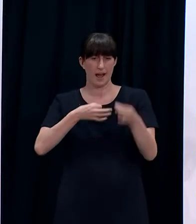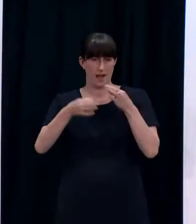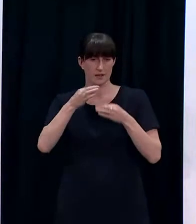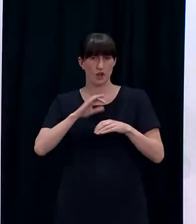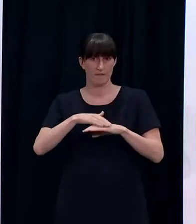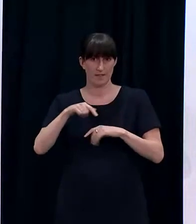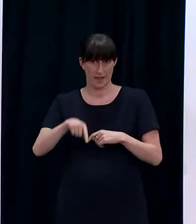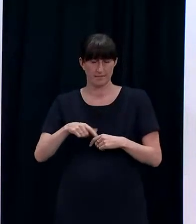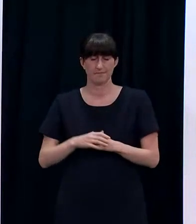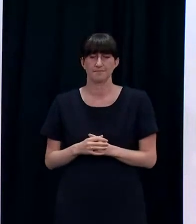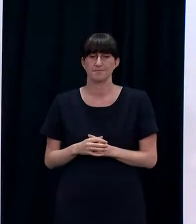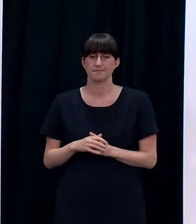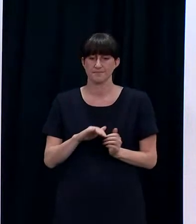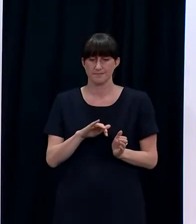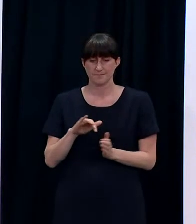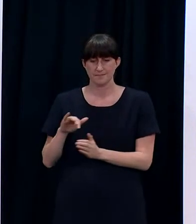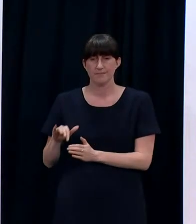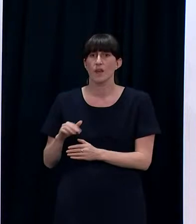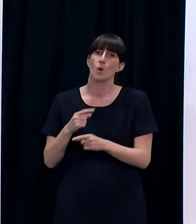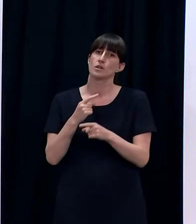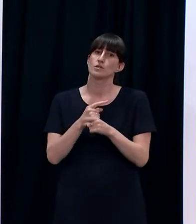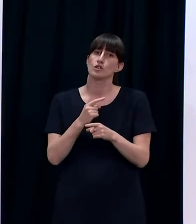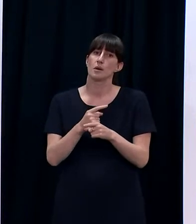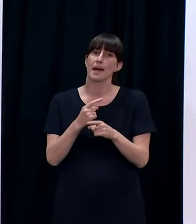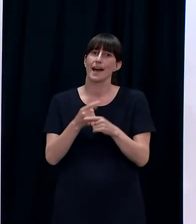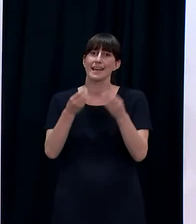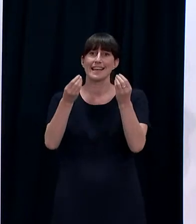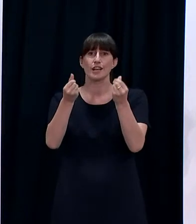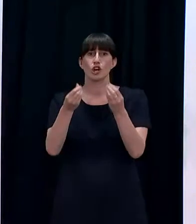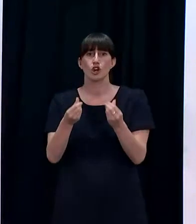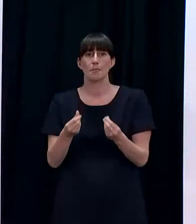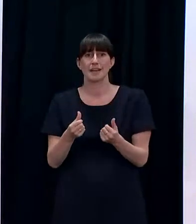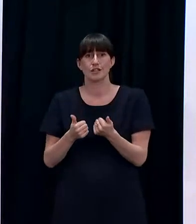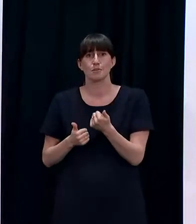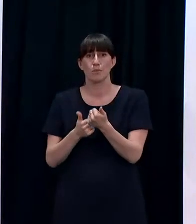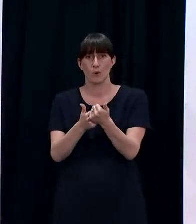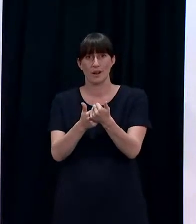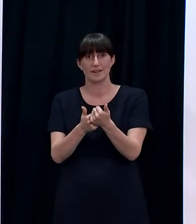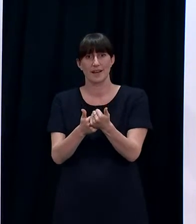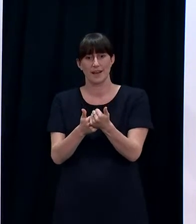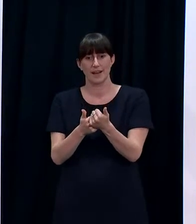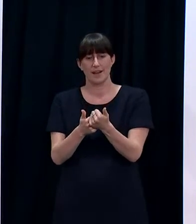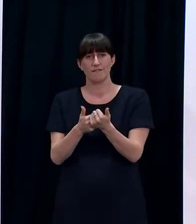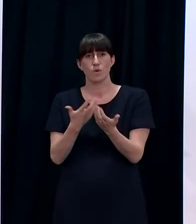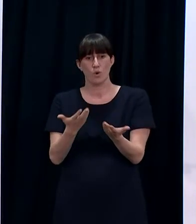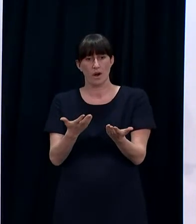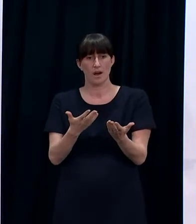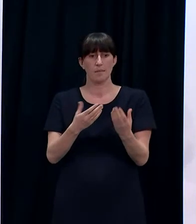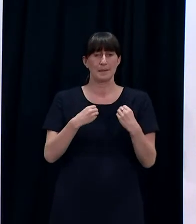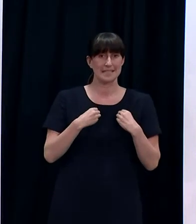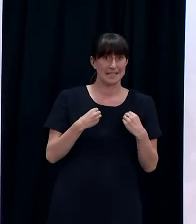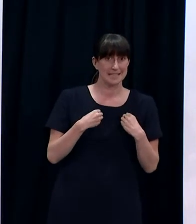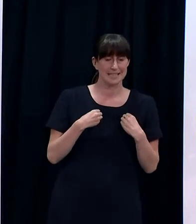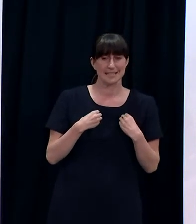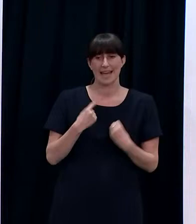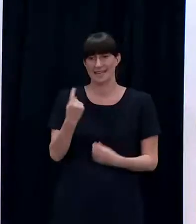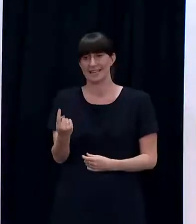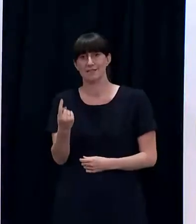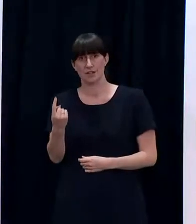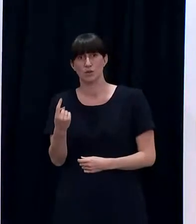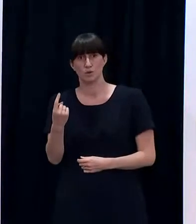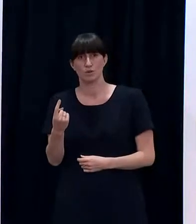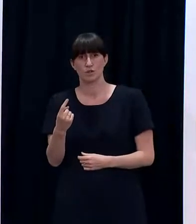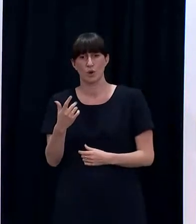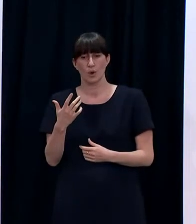want to talk a little bit about the economic supports that we are providing to businesses and individuals. In this